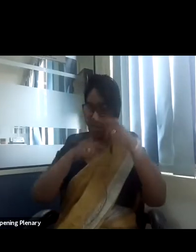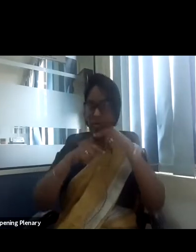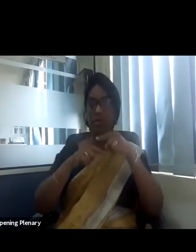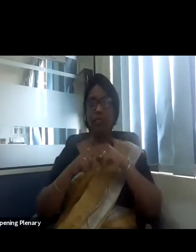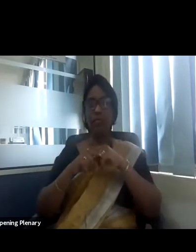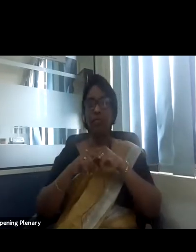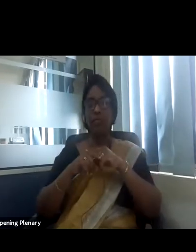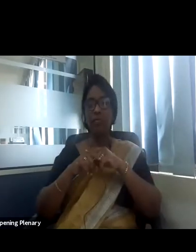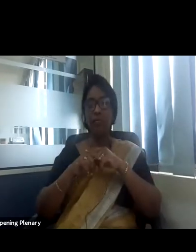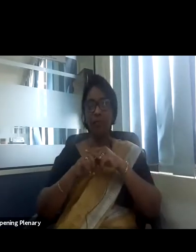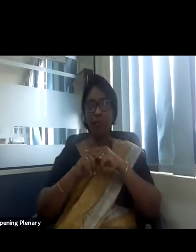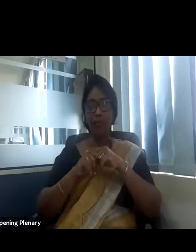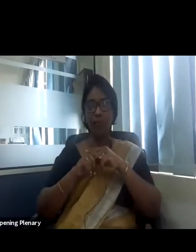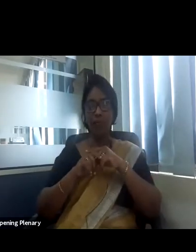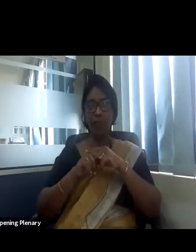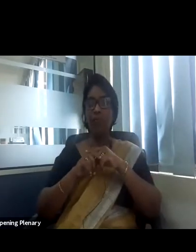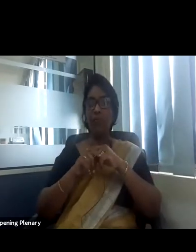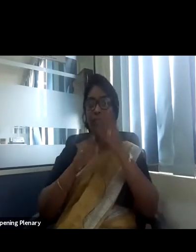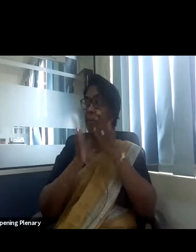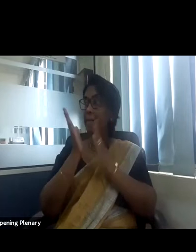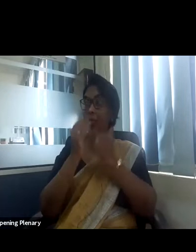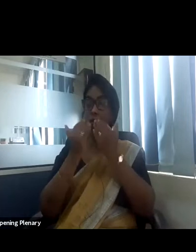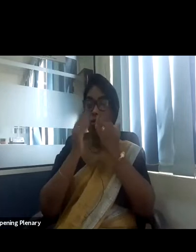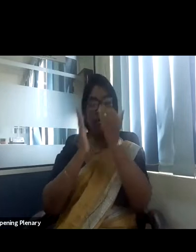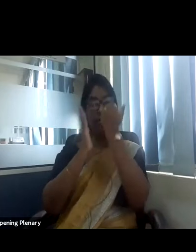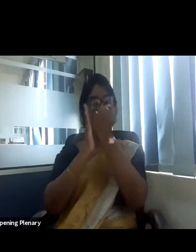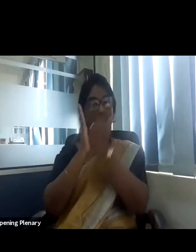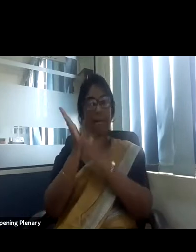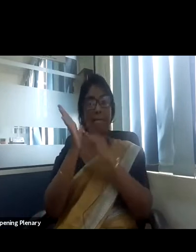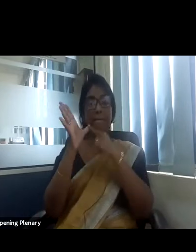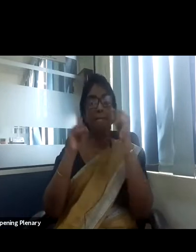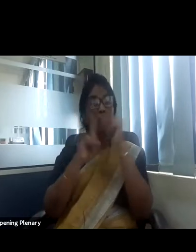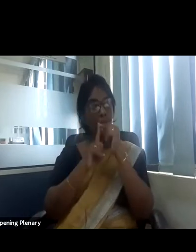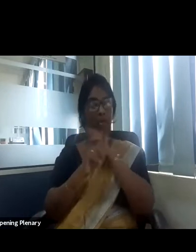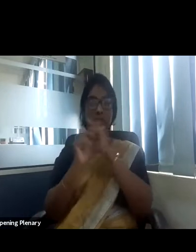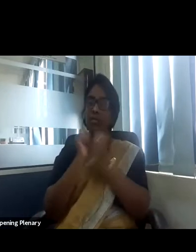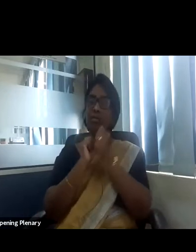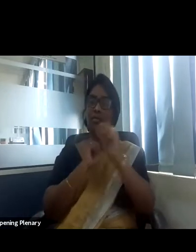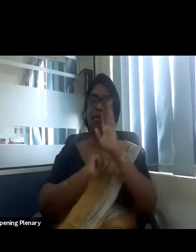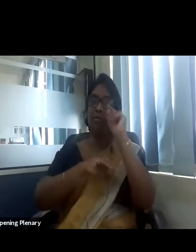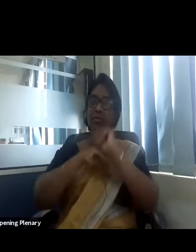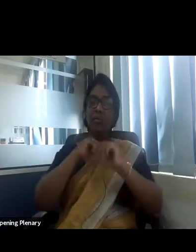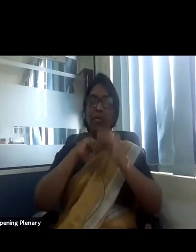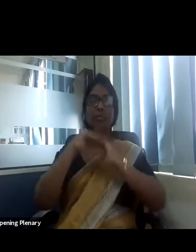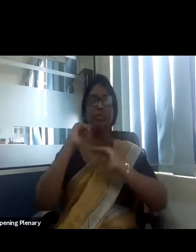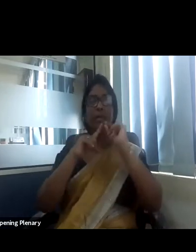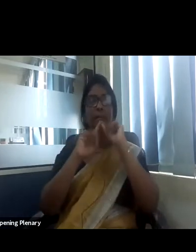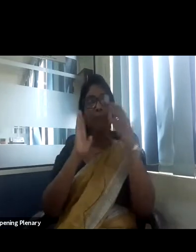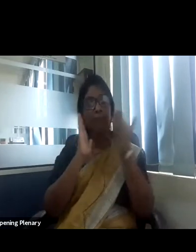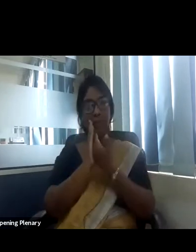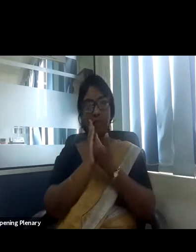global SDG commitments. Some key strategic policy commitments that are worthy of mention